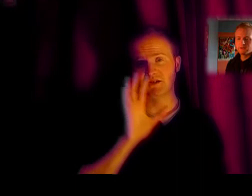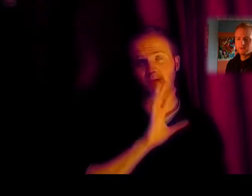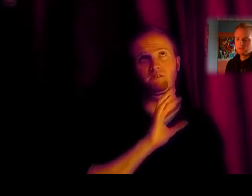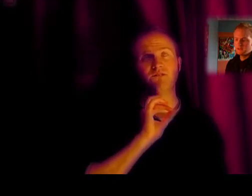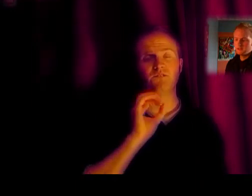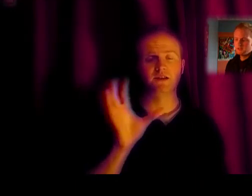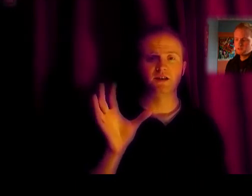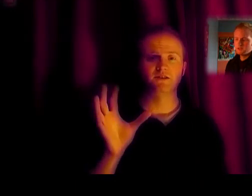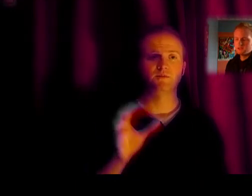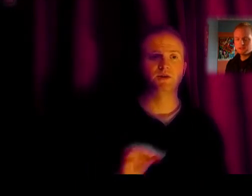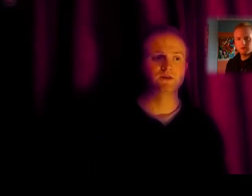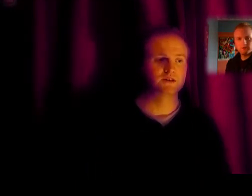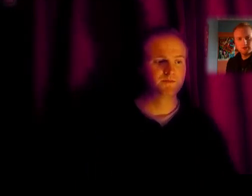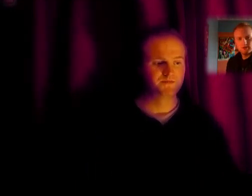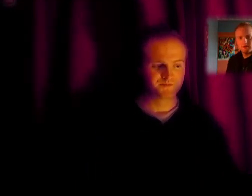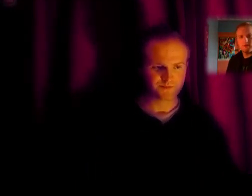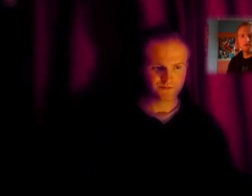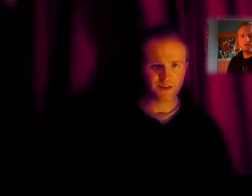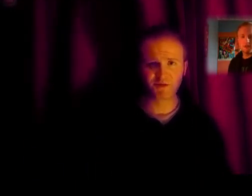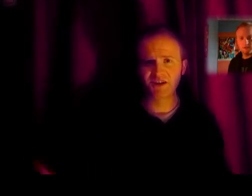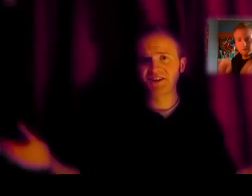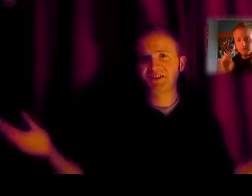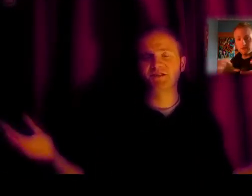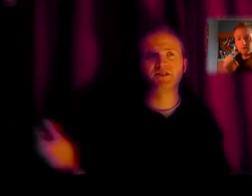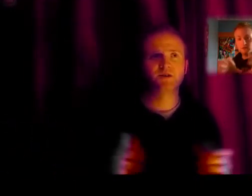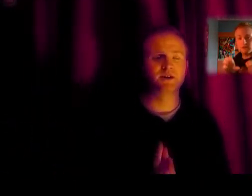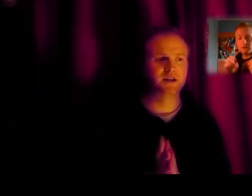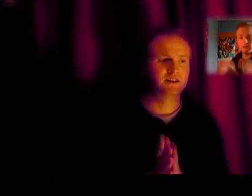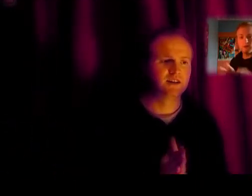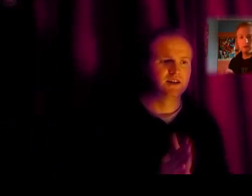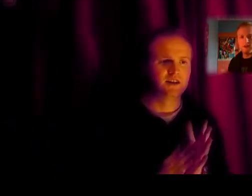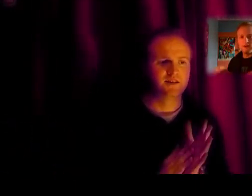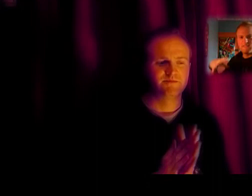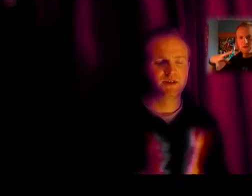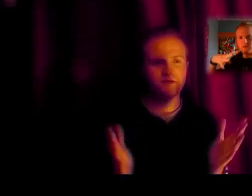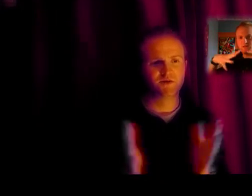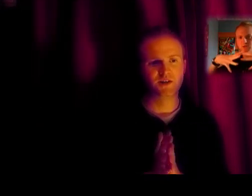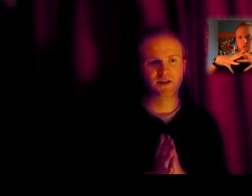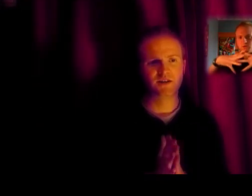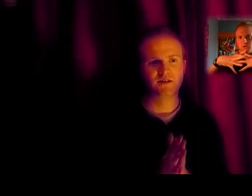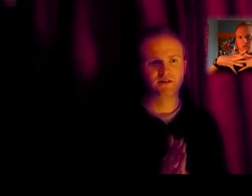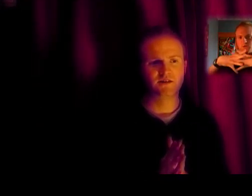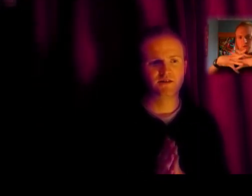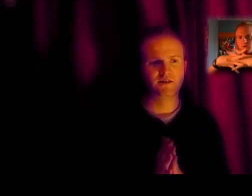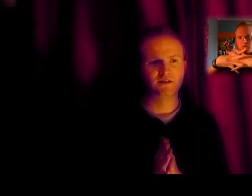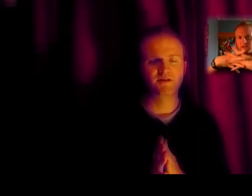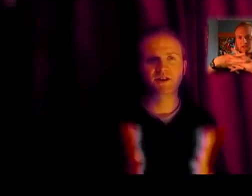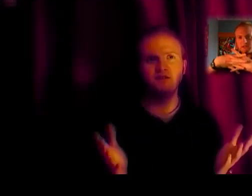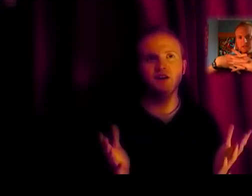some fantastic vlogs without any sound, so you know, if I could have hired a